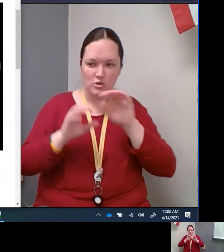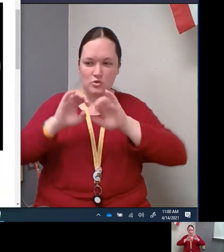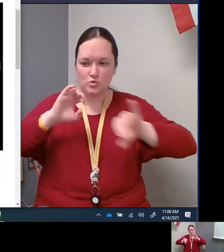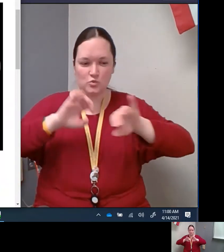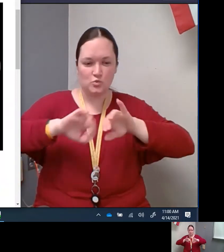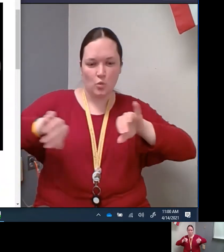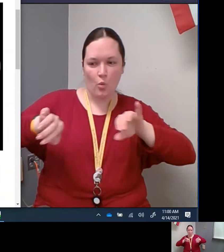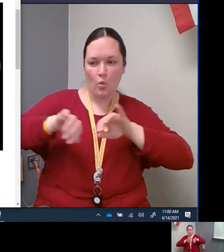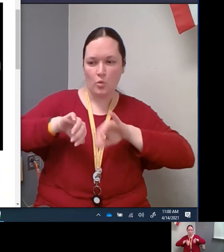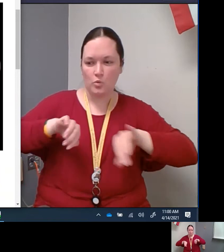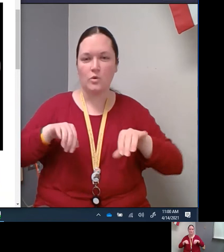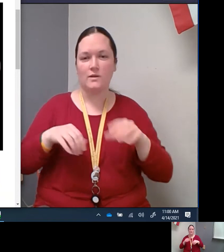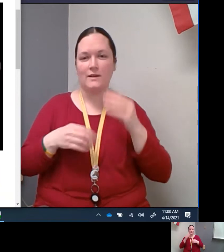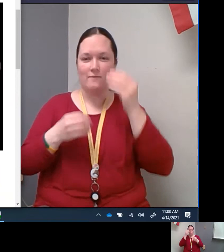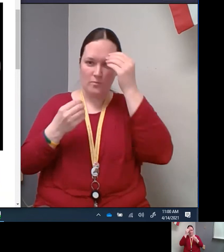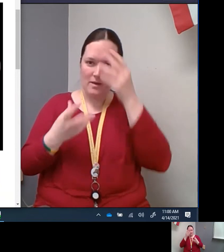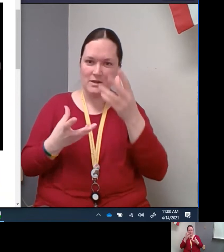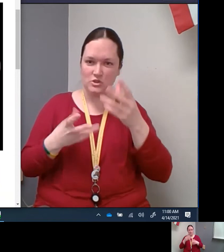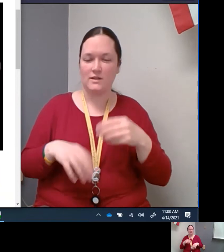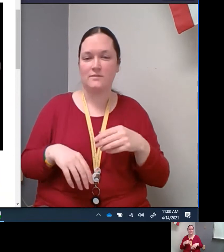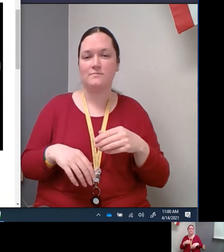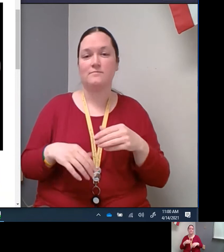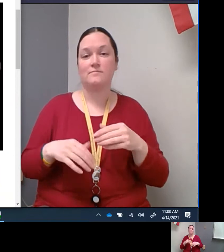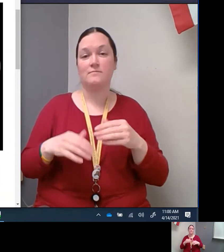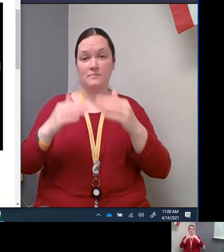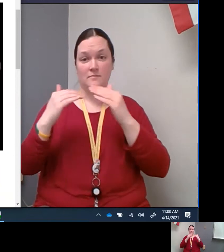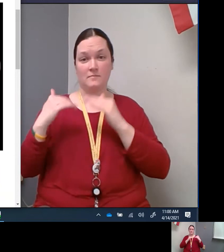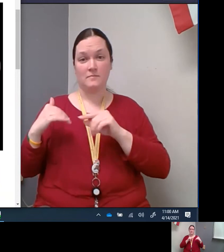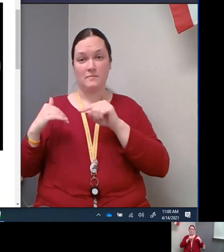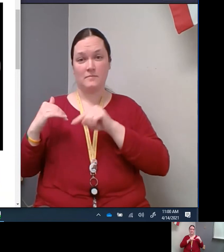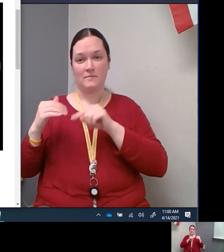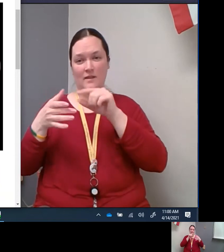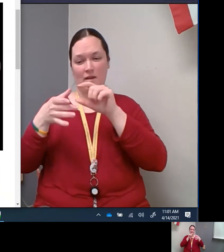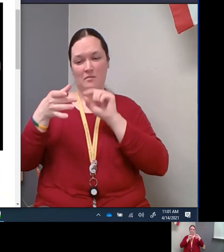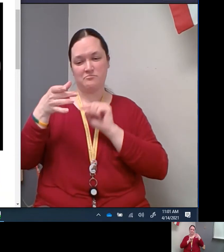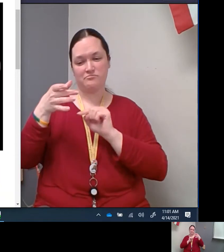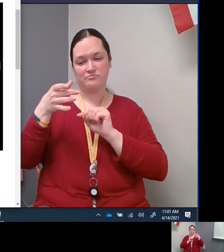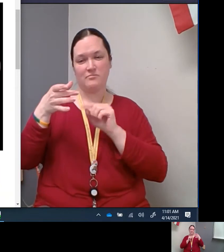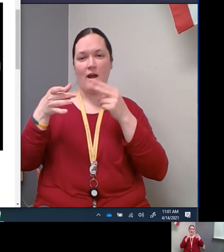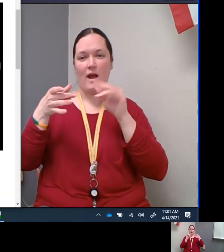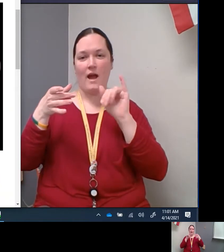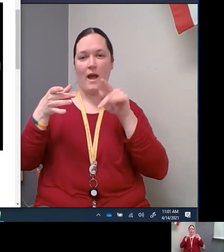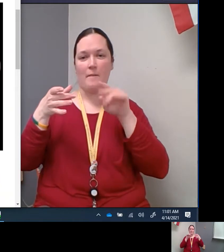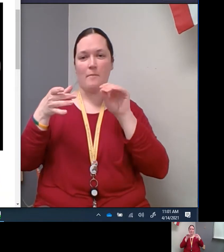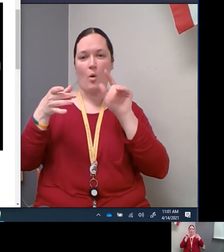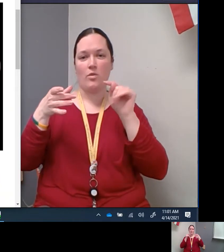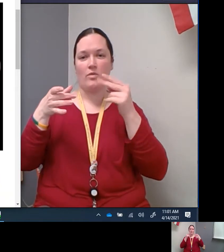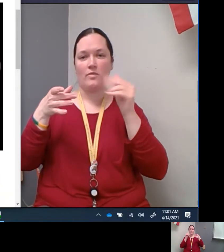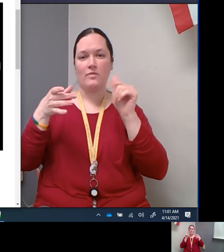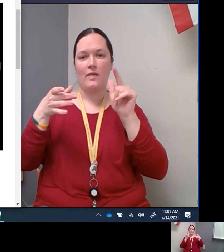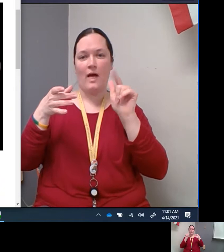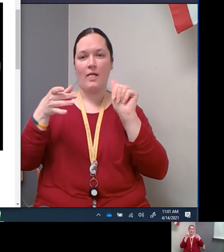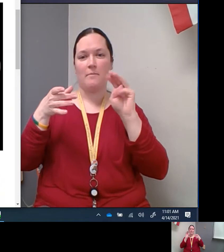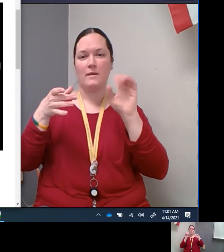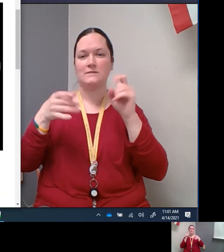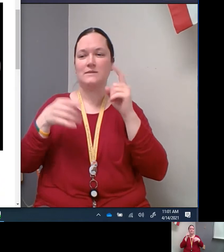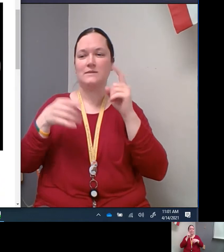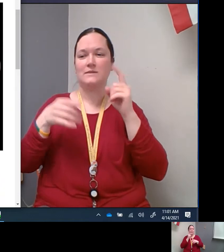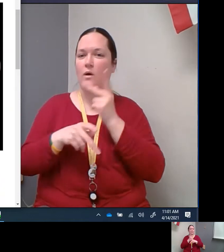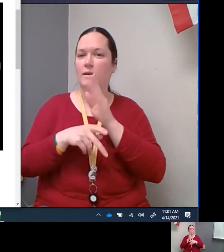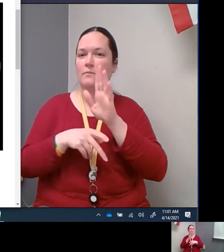of the cerebrum. What's below that? That is the hypothalamus. Underneath that, what's that do? Remember, that's homeostasis.